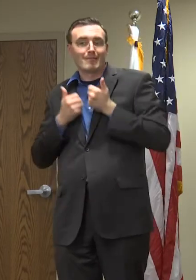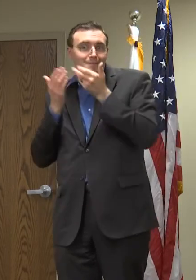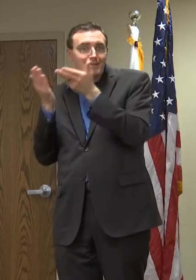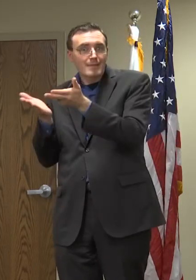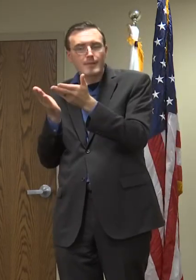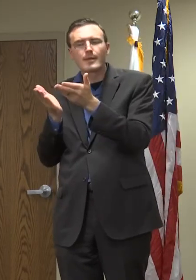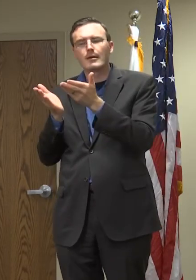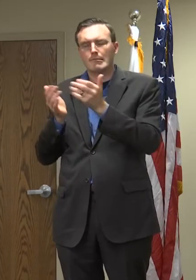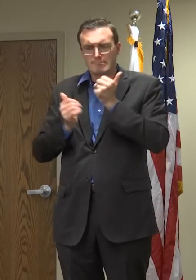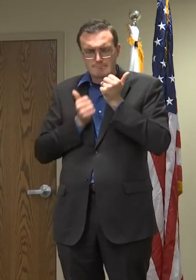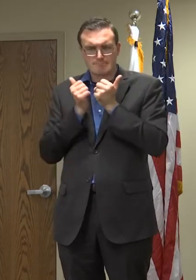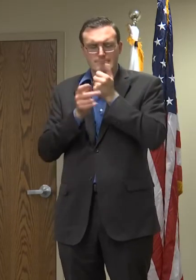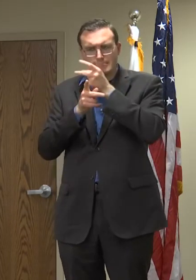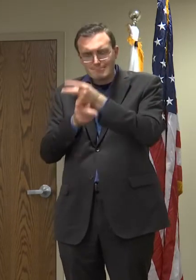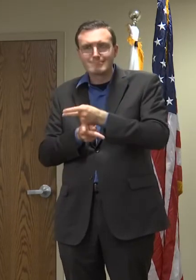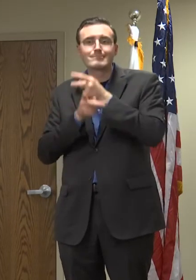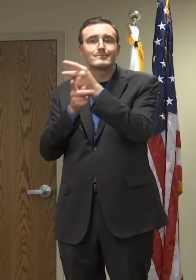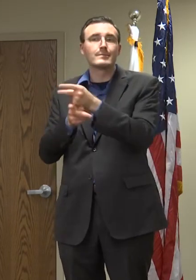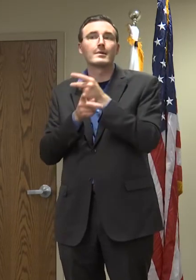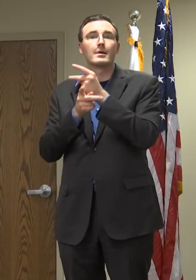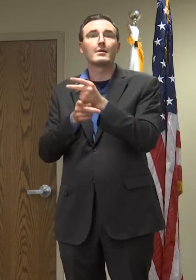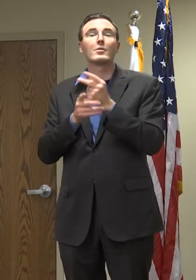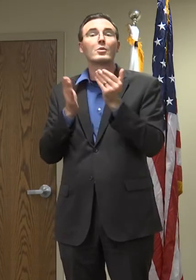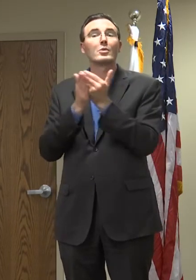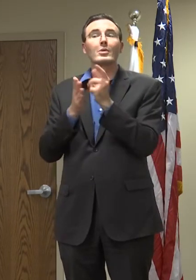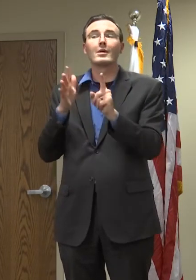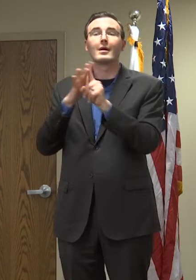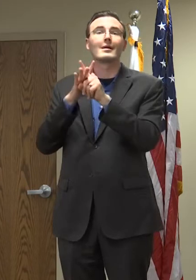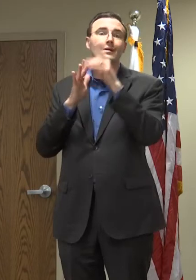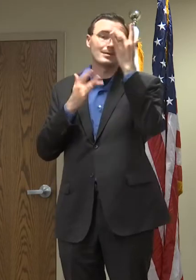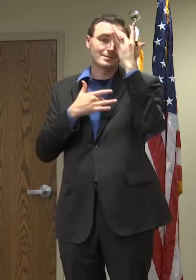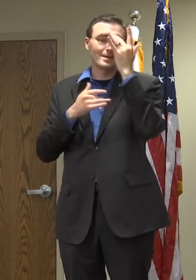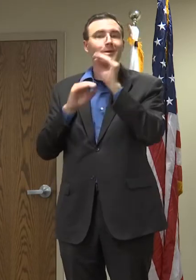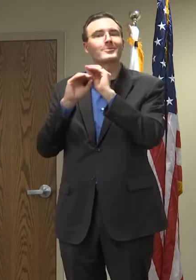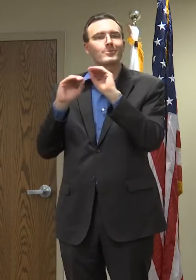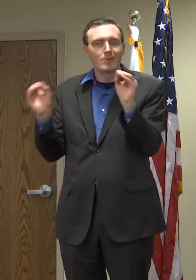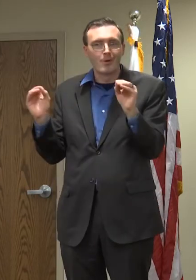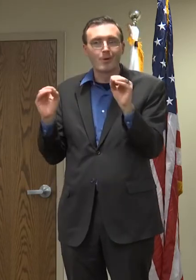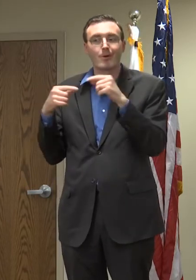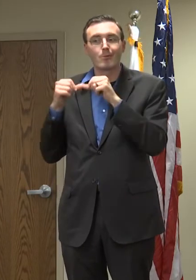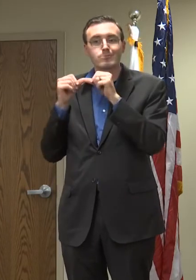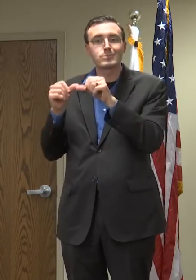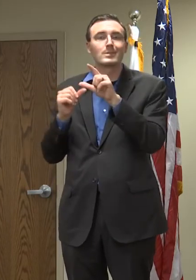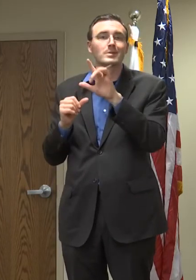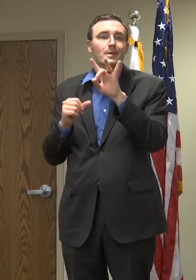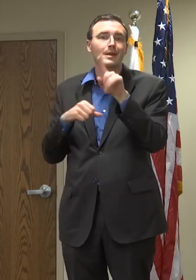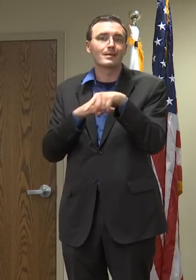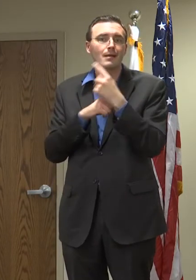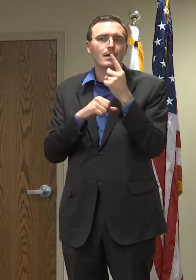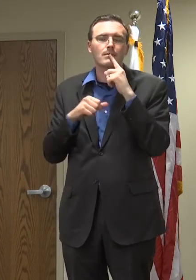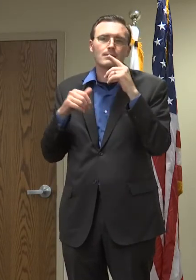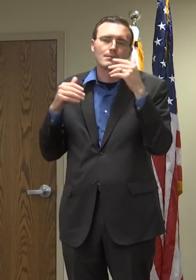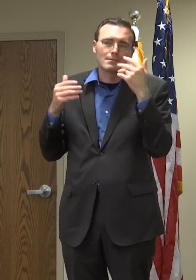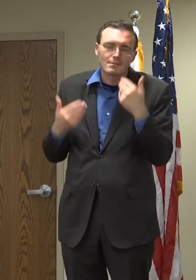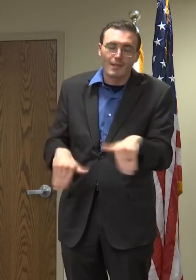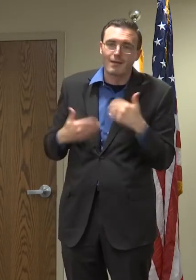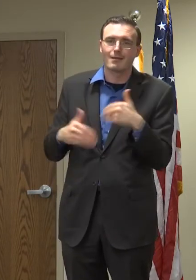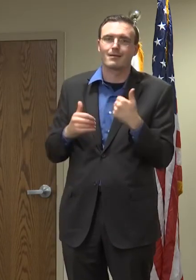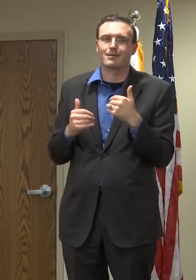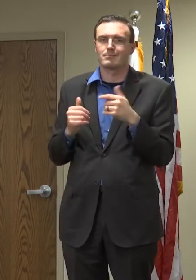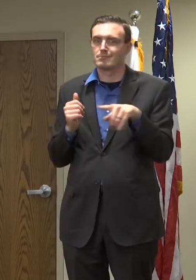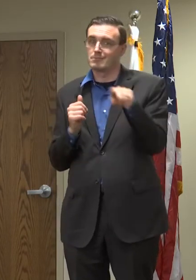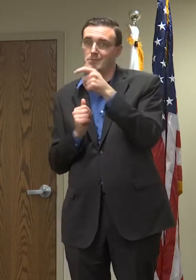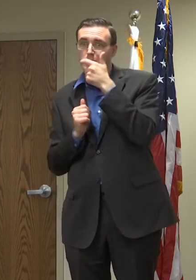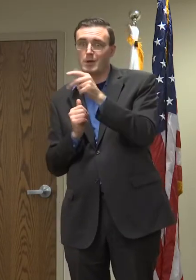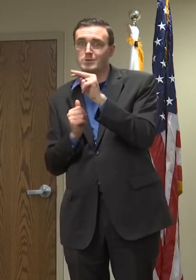any additional cases over 28 days. And for those of you who've been watching the news, you know that that is very difficult.